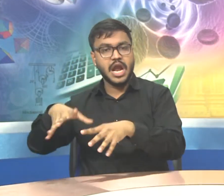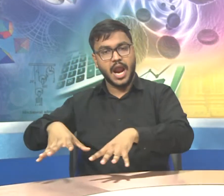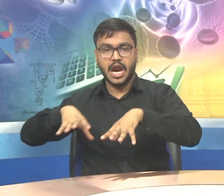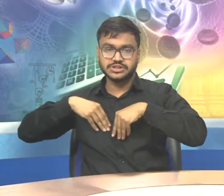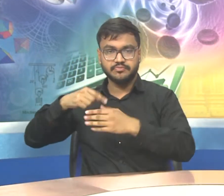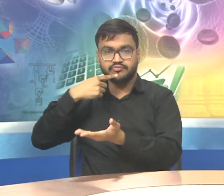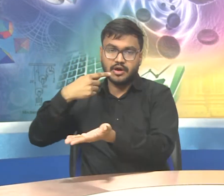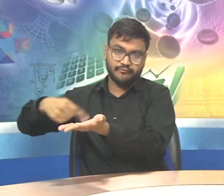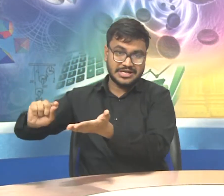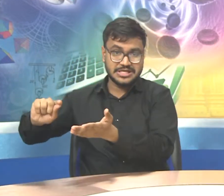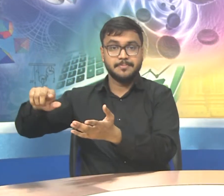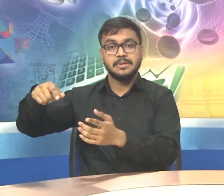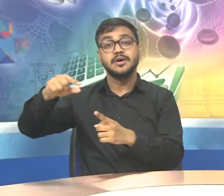law.